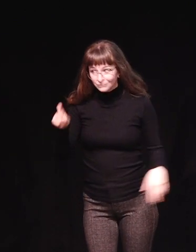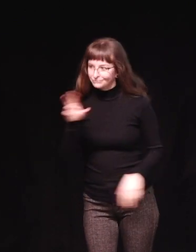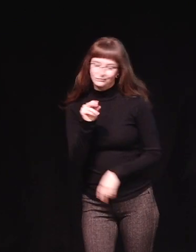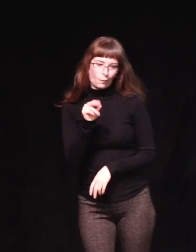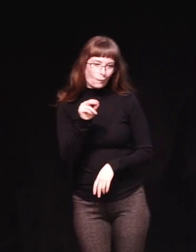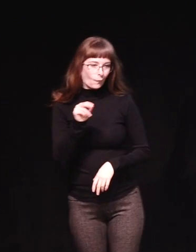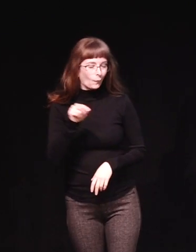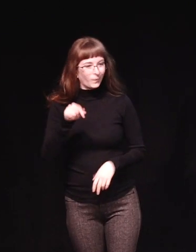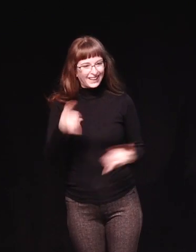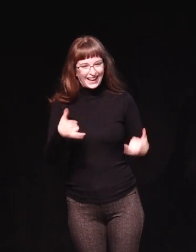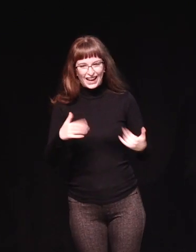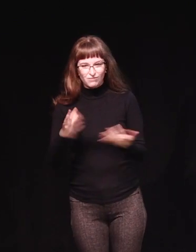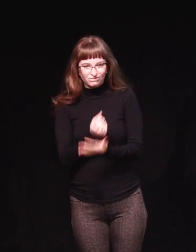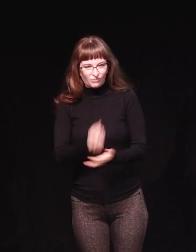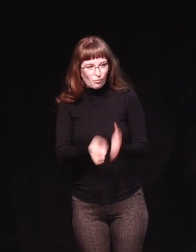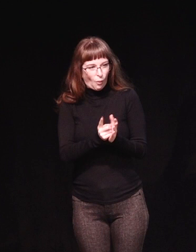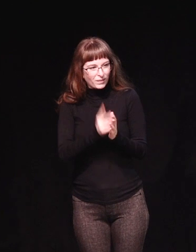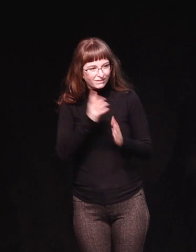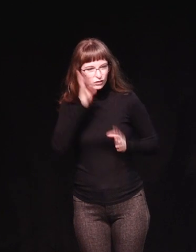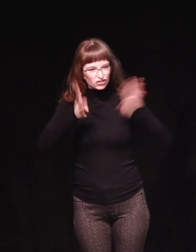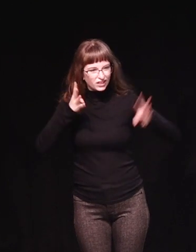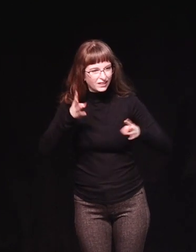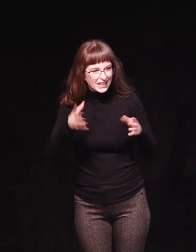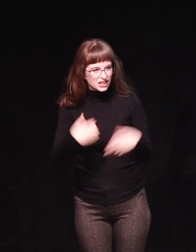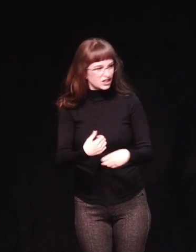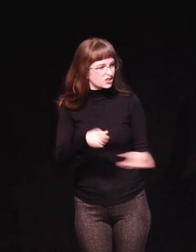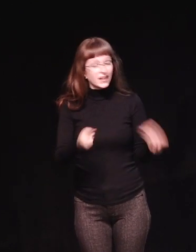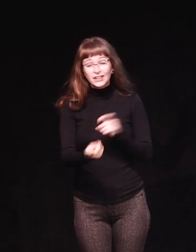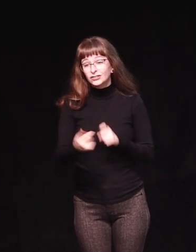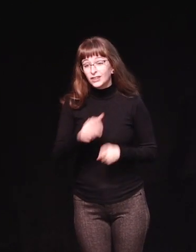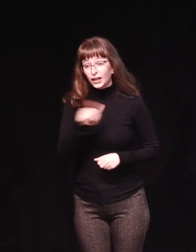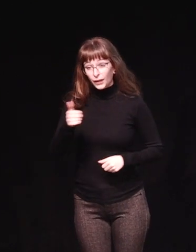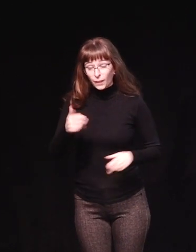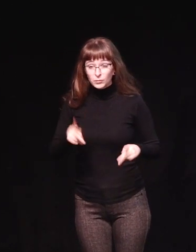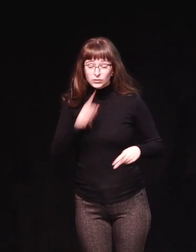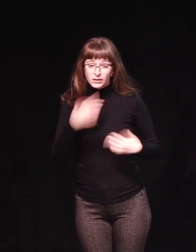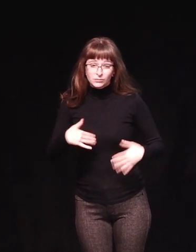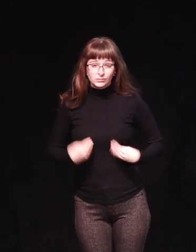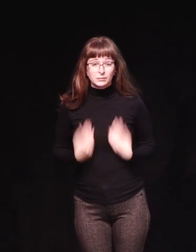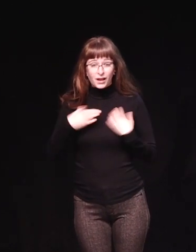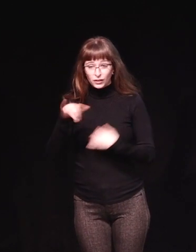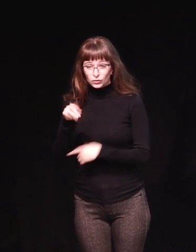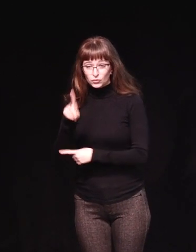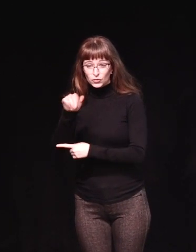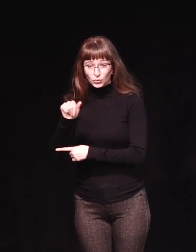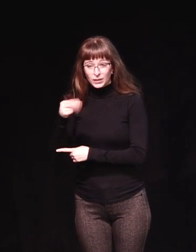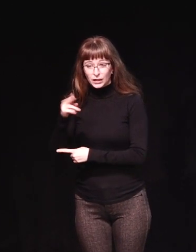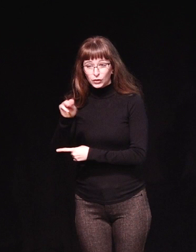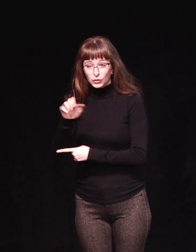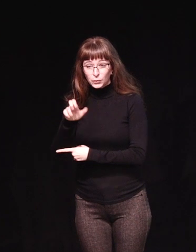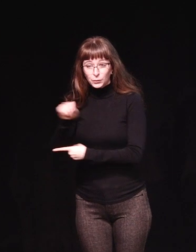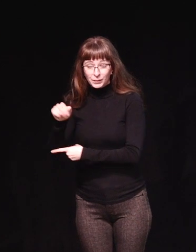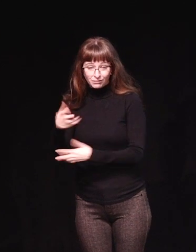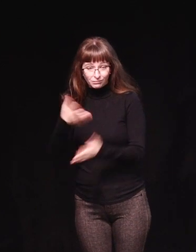that change. And if there's someone else who inspires me, it's Judy Heumann, who passed away earlier this year. We will be honoring